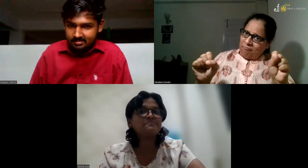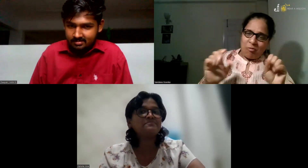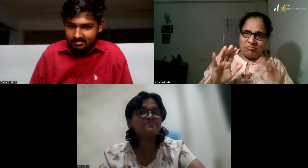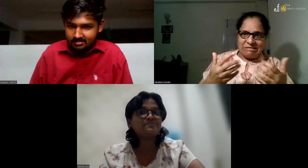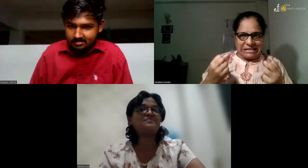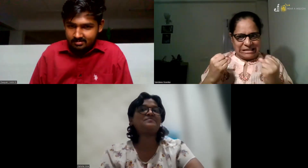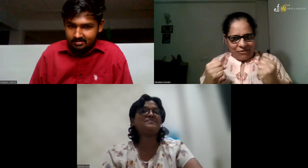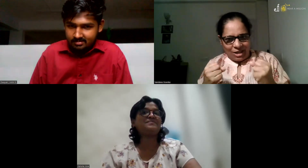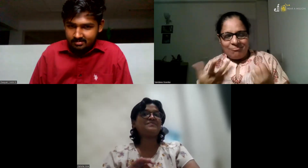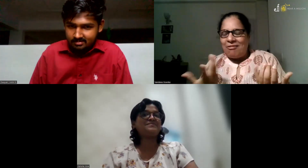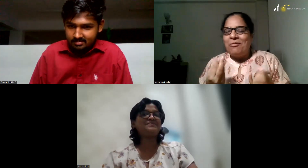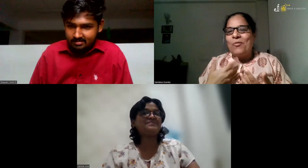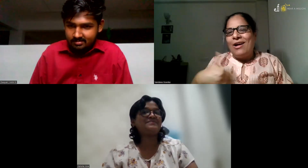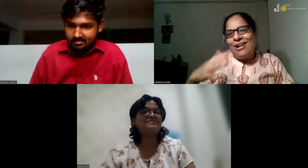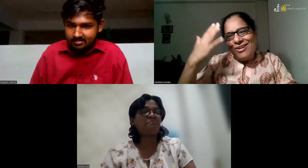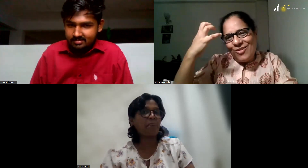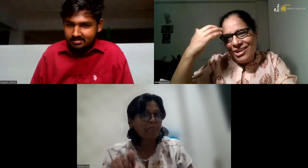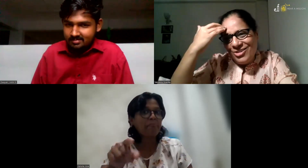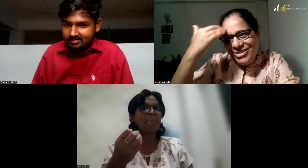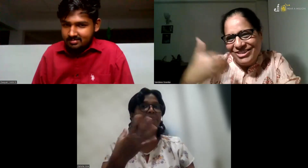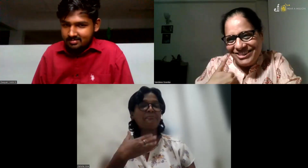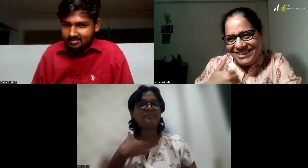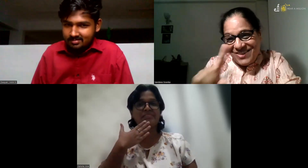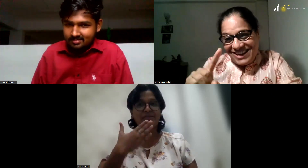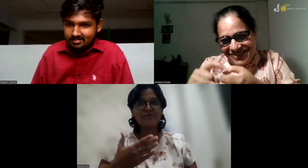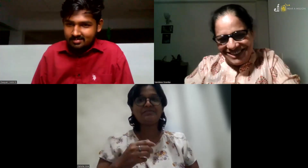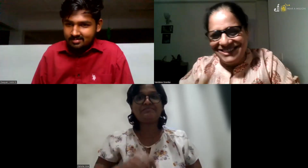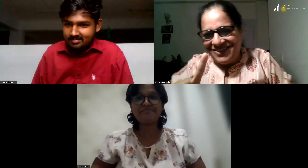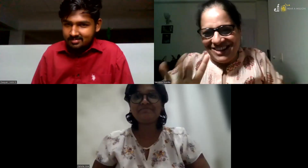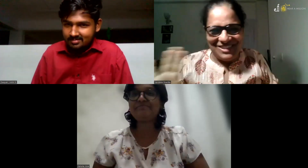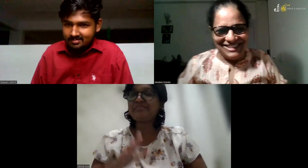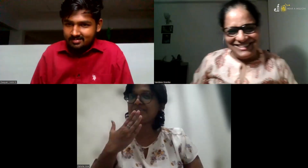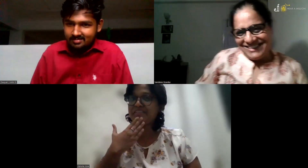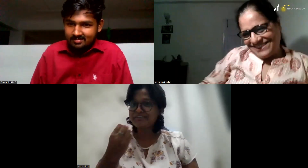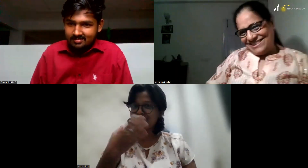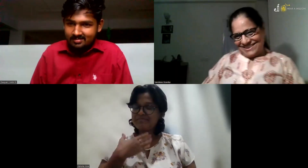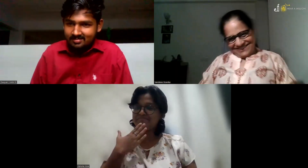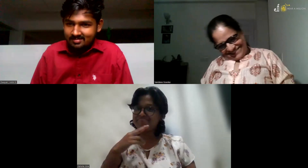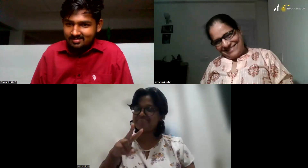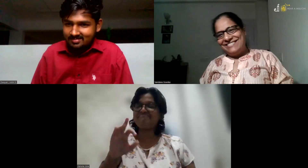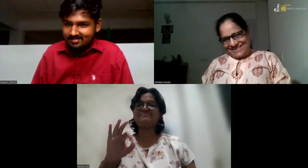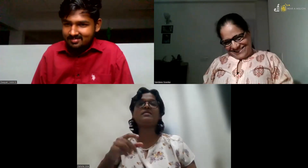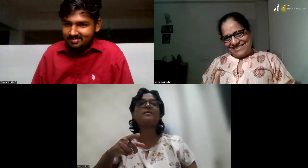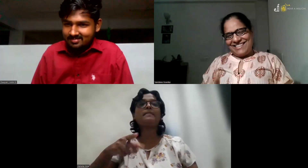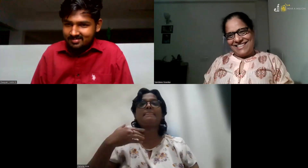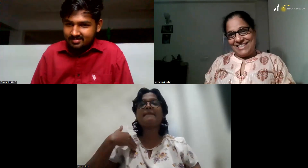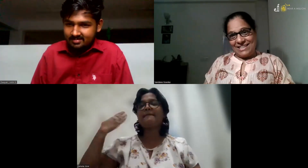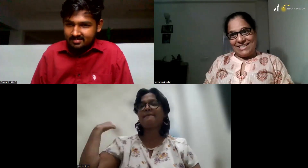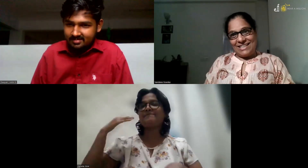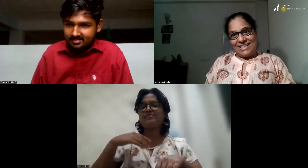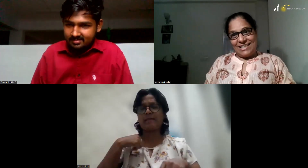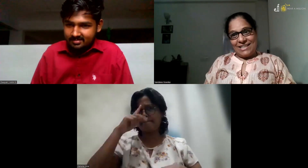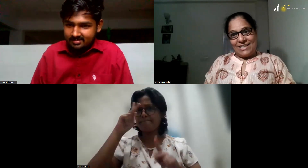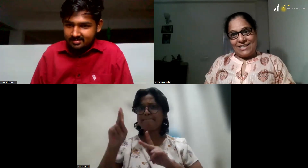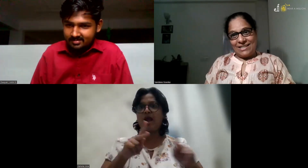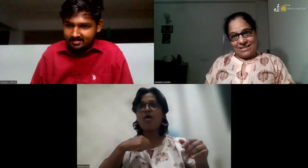feel safe. But you feel safe, and I mean, what is your experience while staying at the other places? Thank you so much for